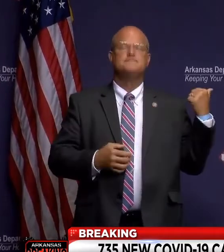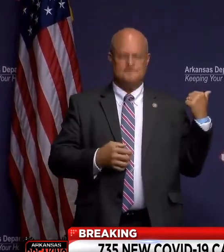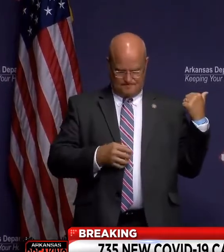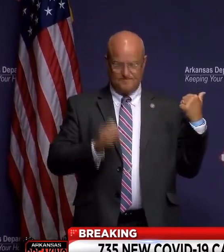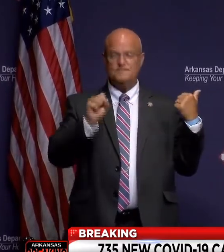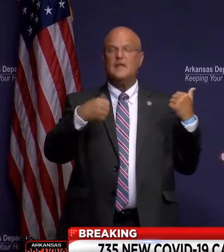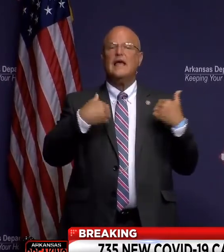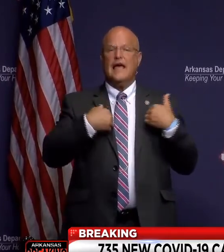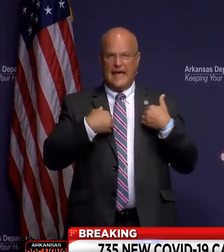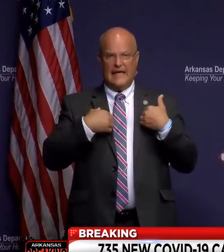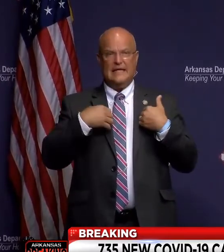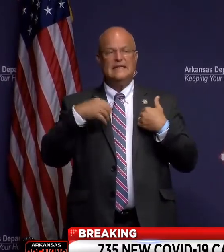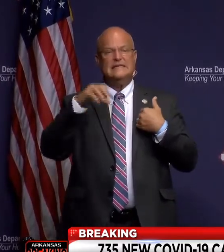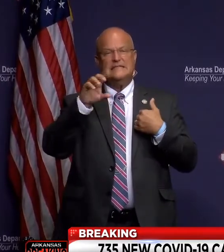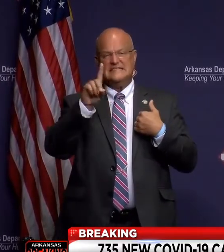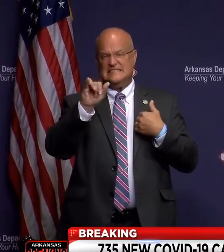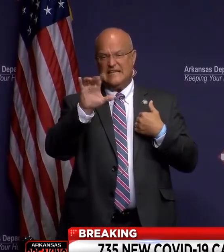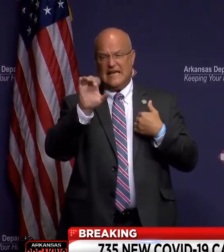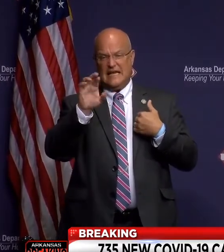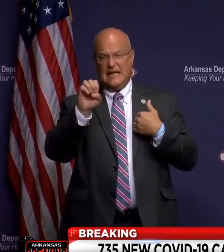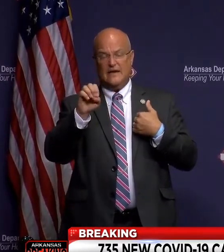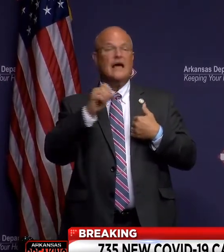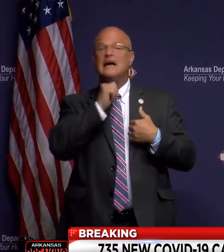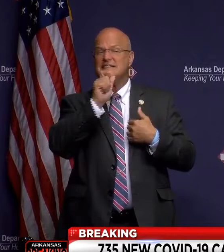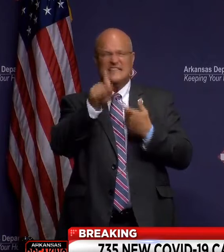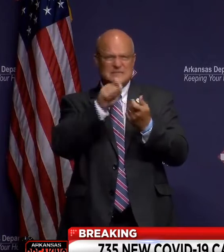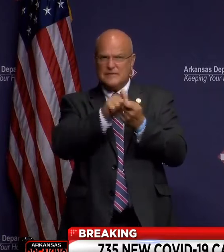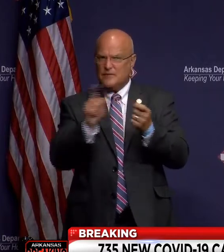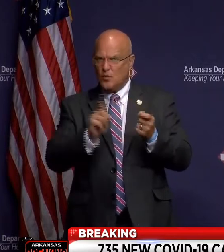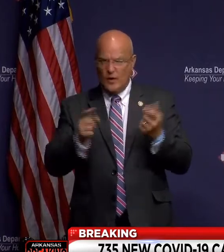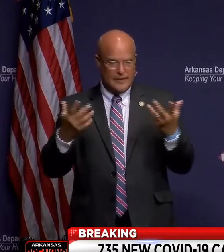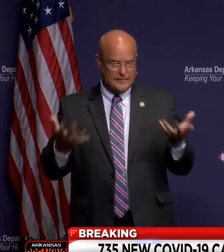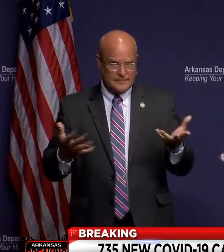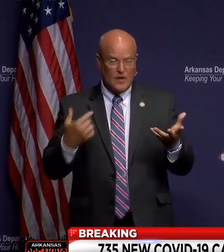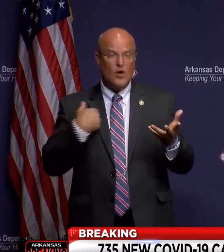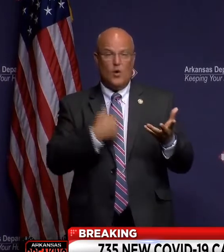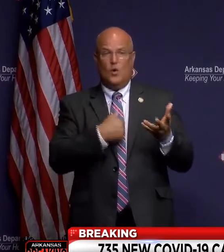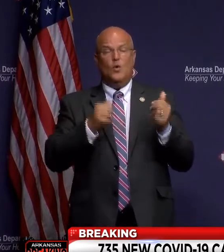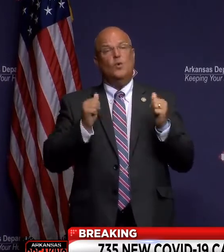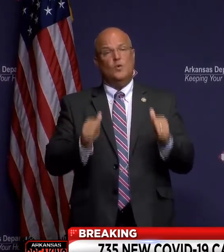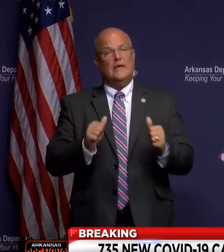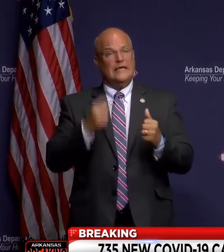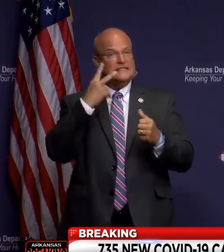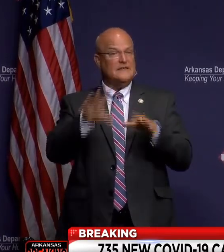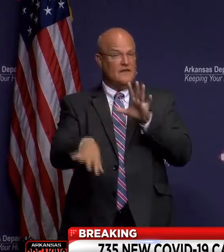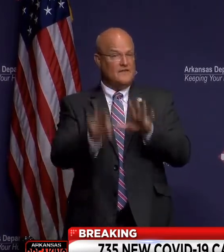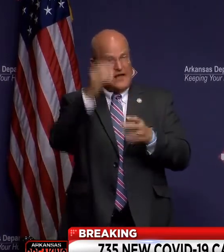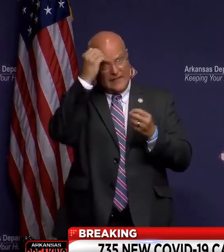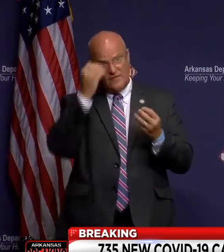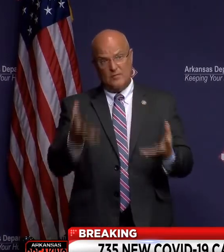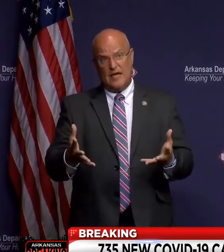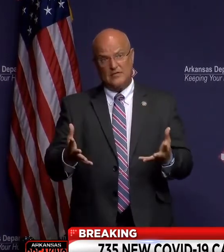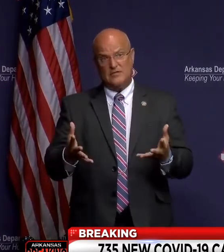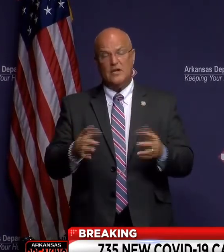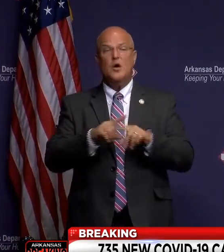in daycares. I can't give you specifics as to where they are. We can certainly see if we can get that information for you. But they have been